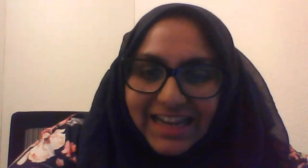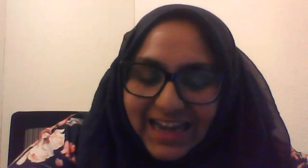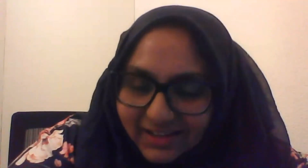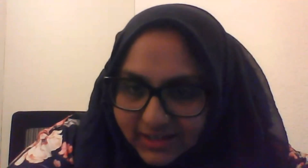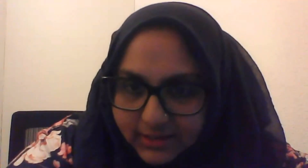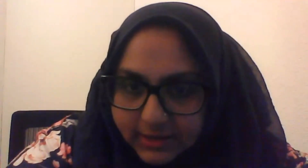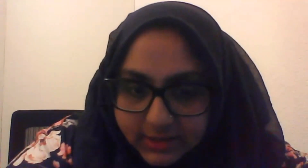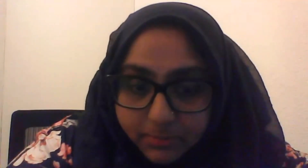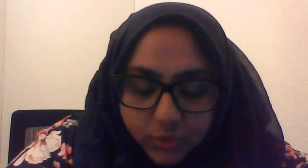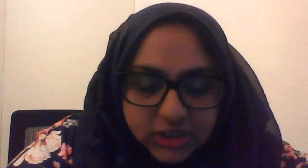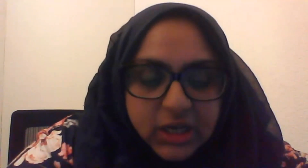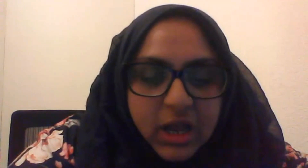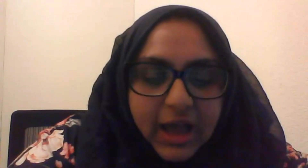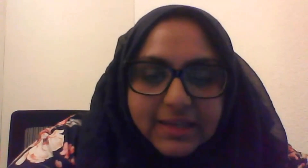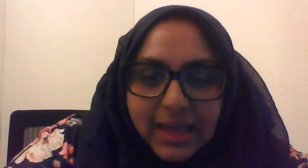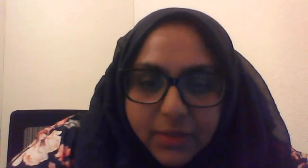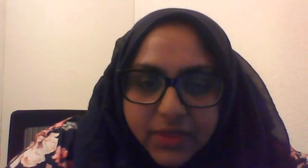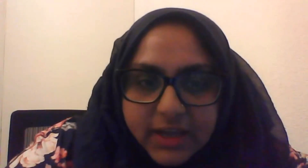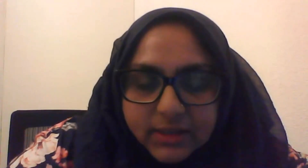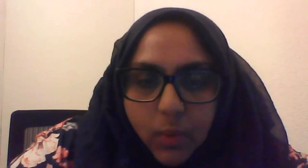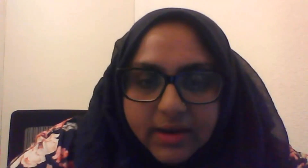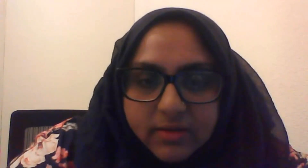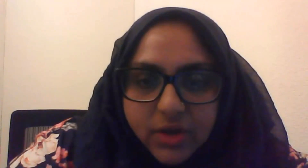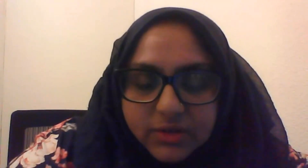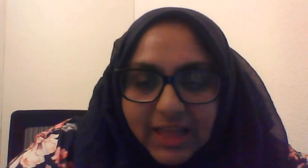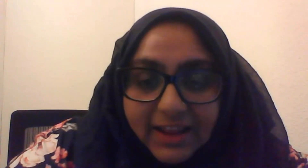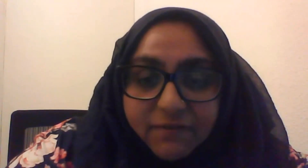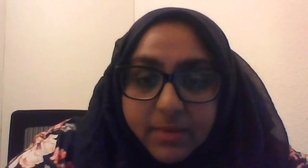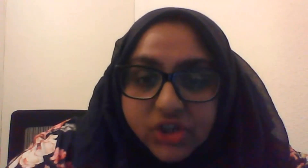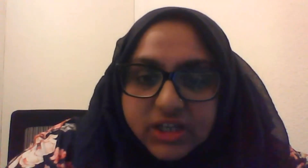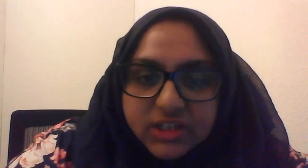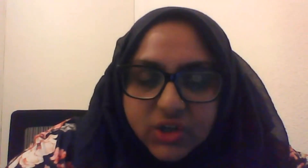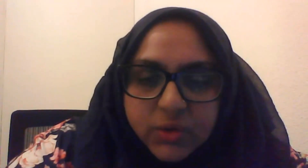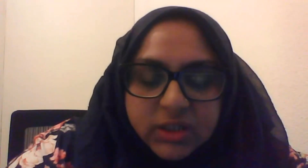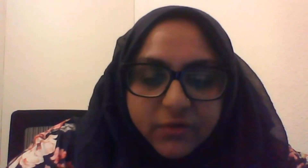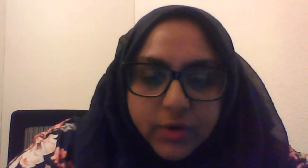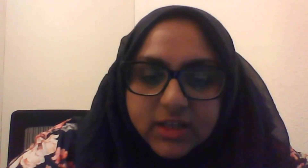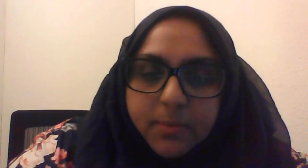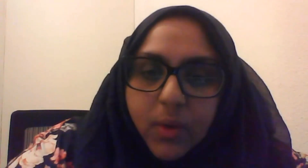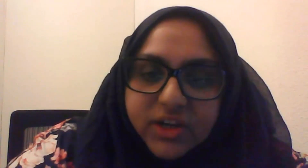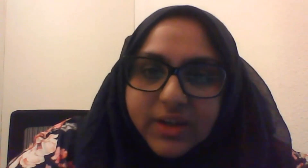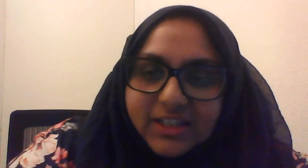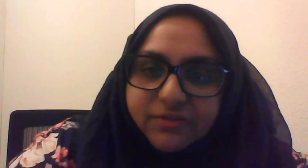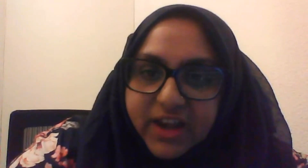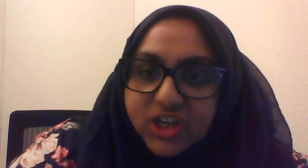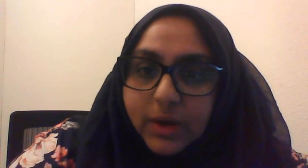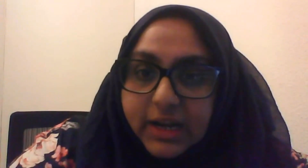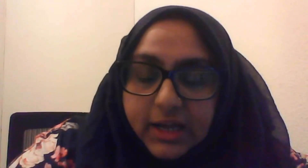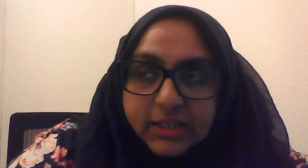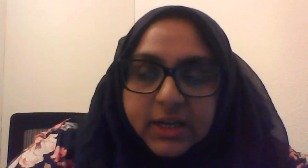in at is important. I think the other thing is that when that information is used, for example, when you get a venue alert,